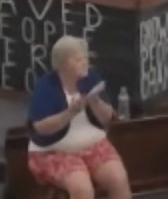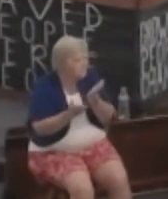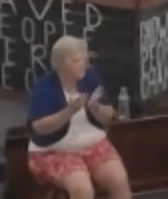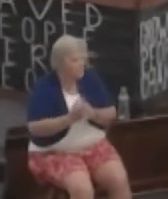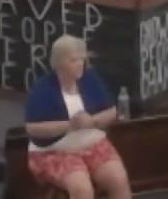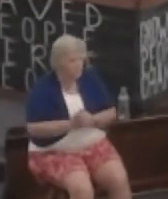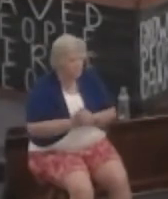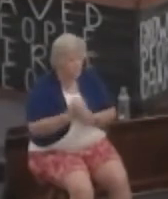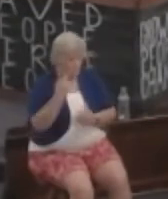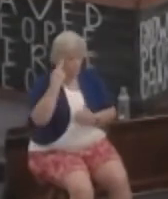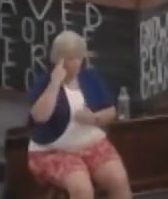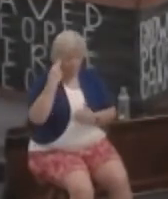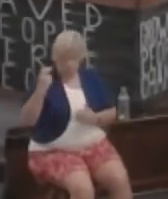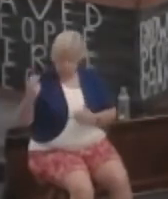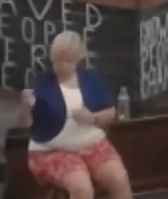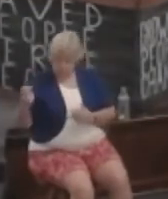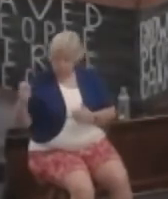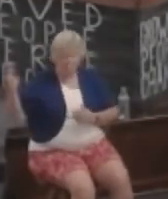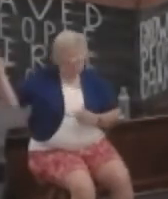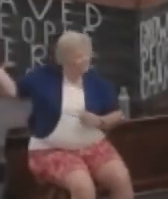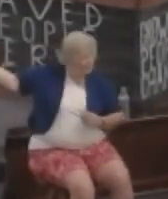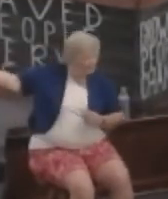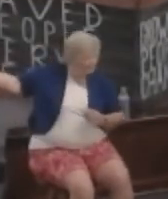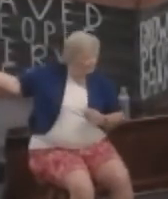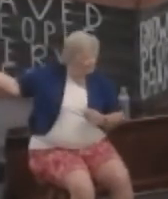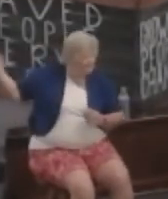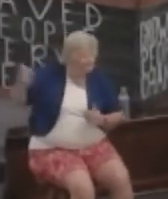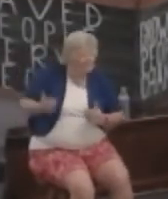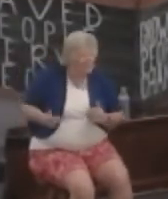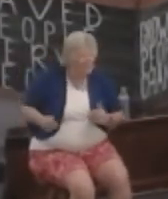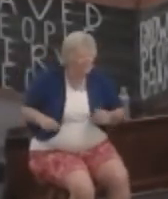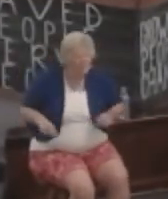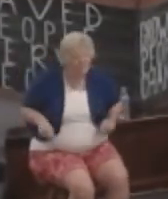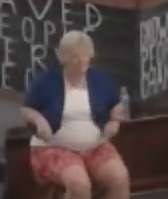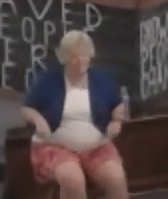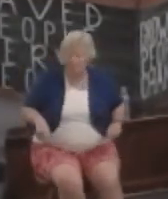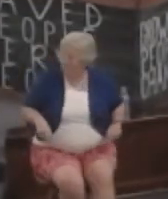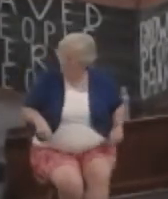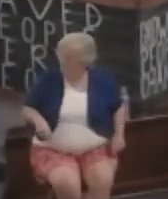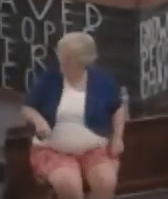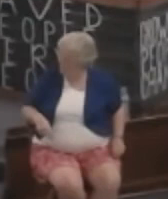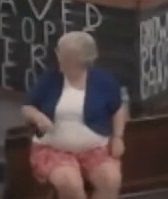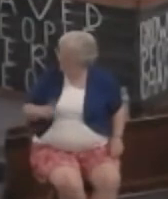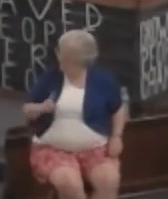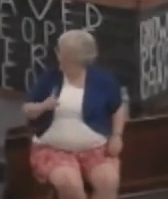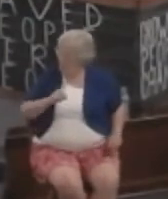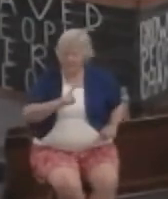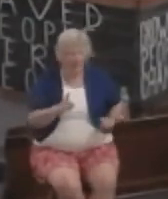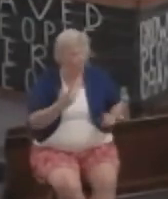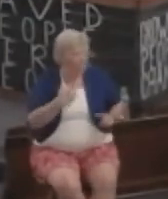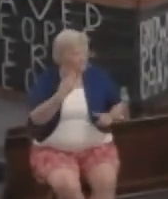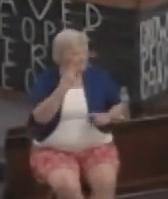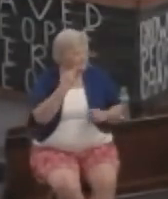Ron's usually down front. Now he's over here with his family, which I think is fantastic, but it messes up my sermon line. Thanks. I appreciate that.